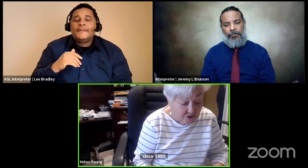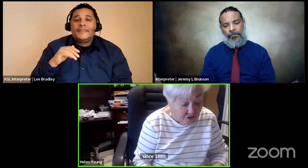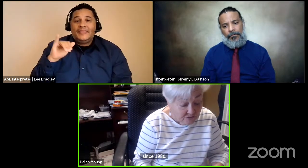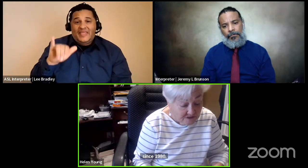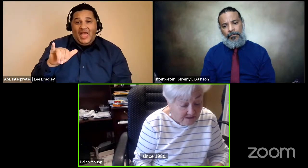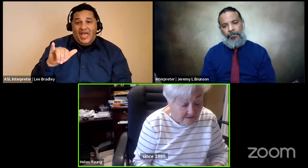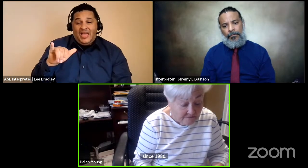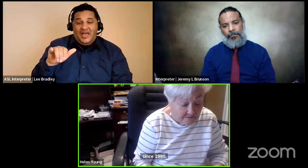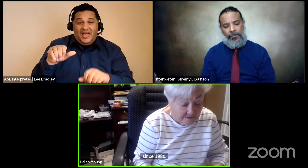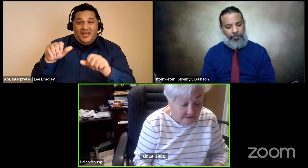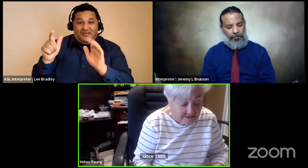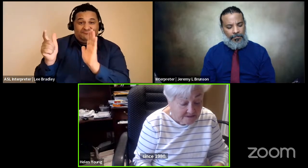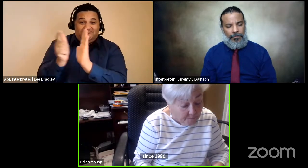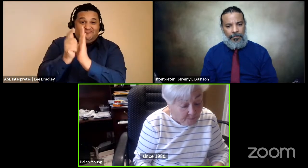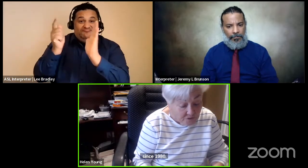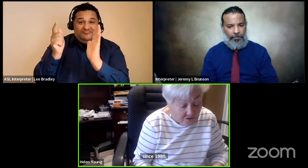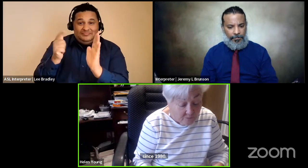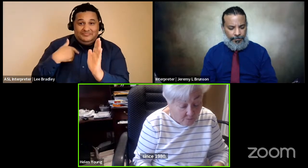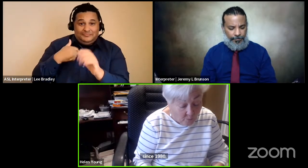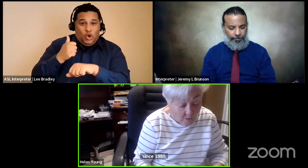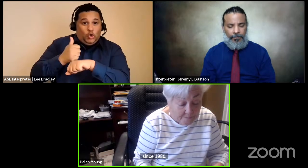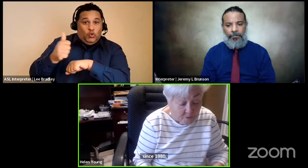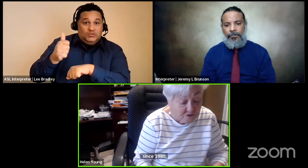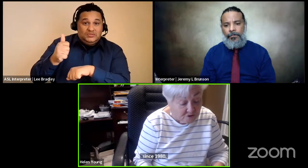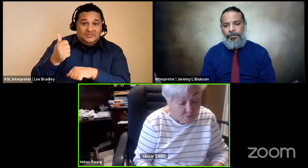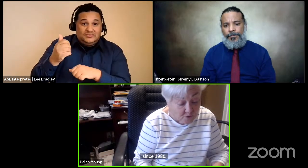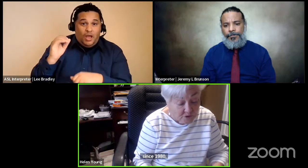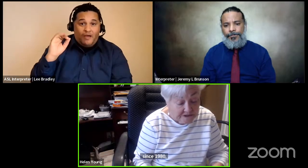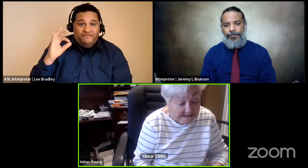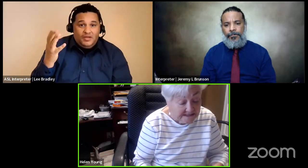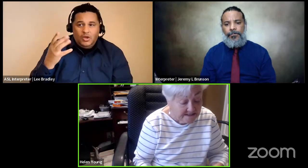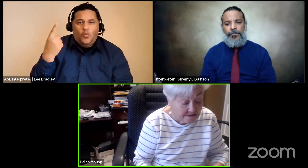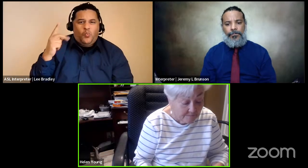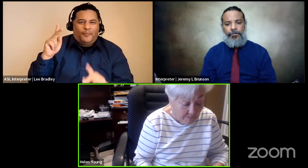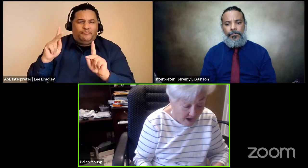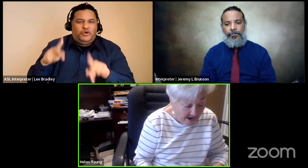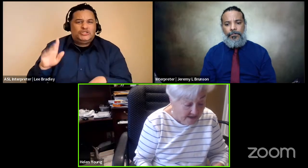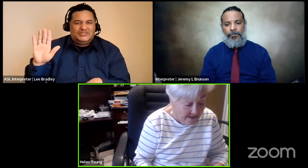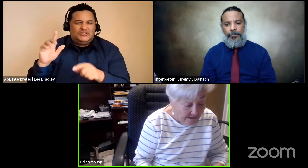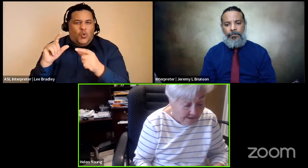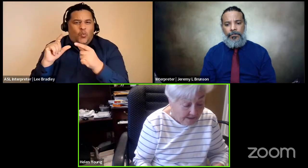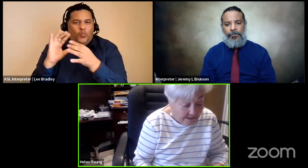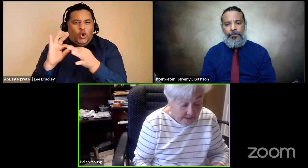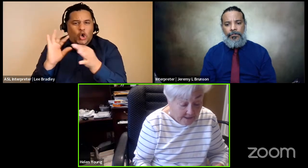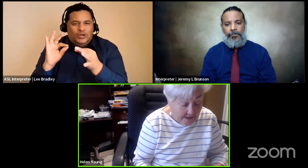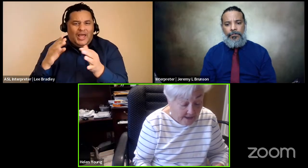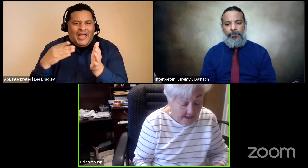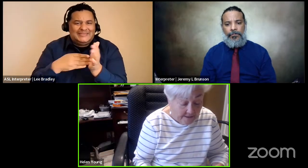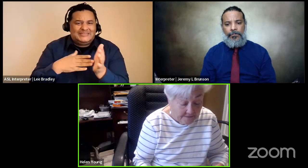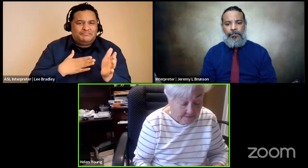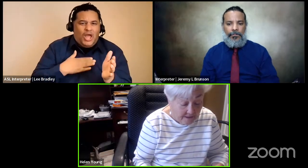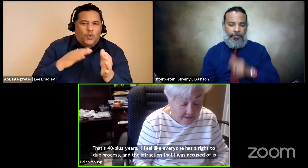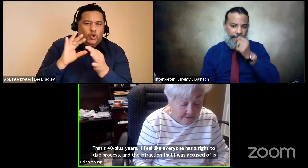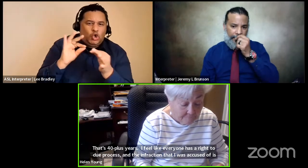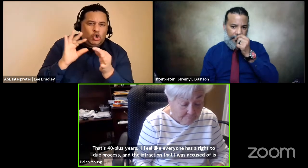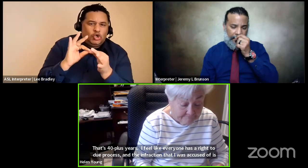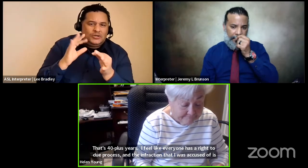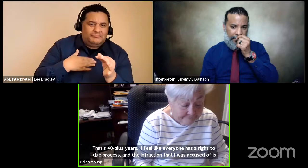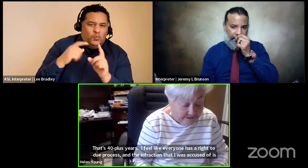I was accused of is one person's word against mine. And